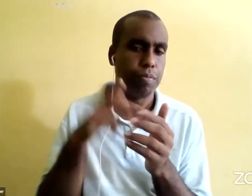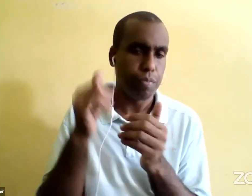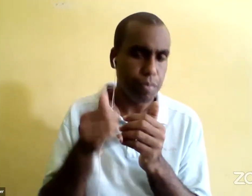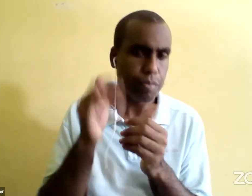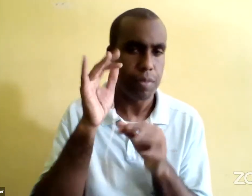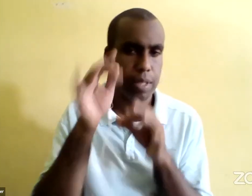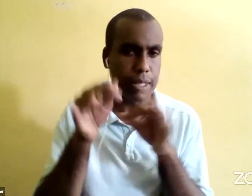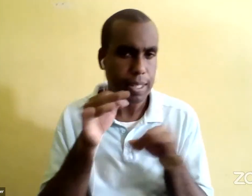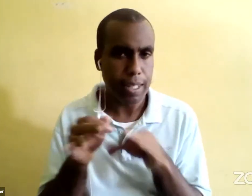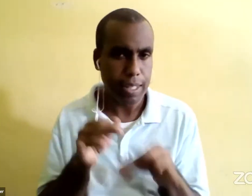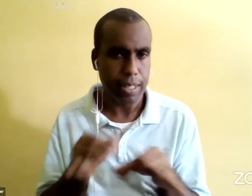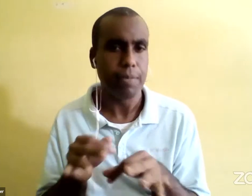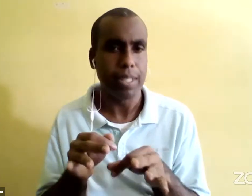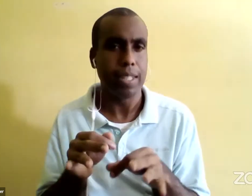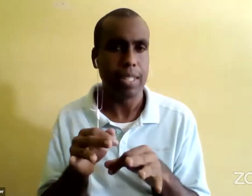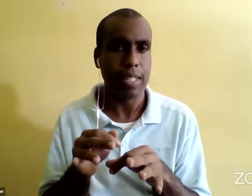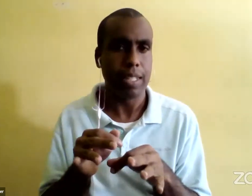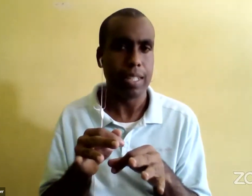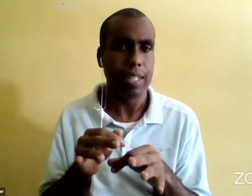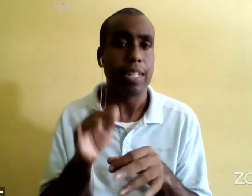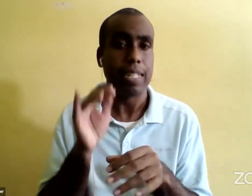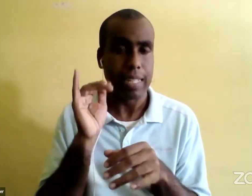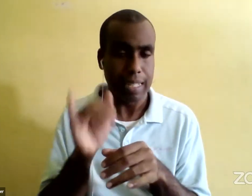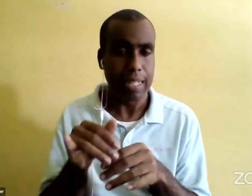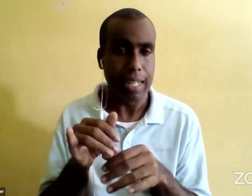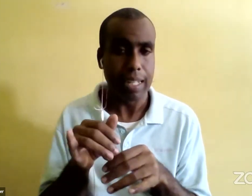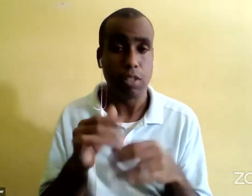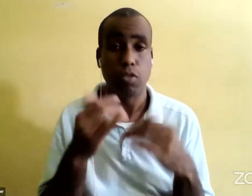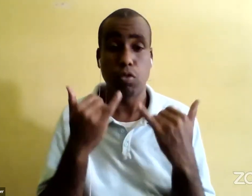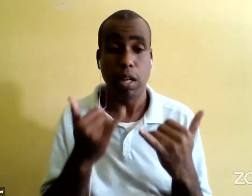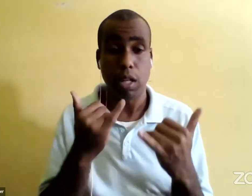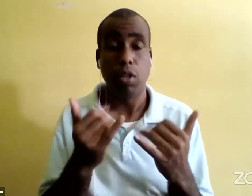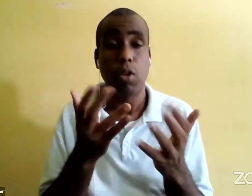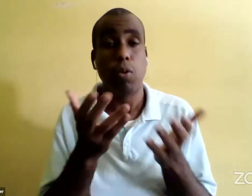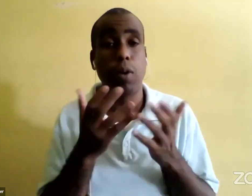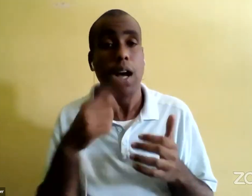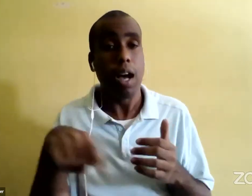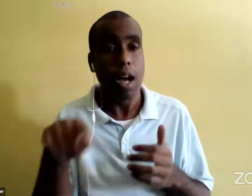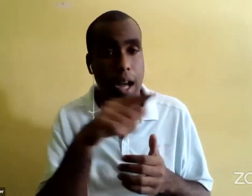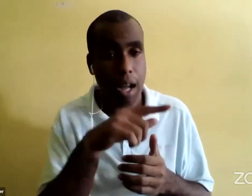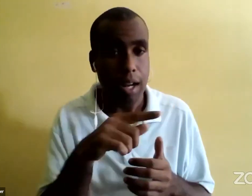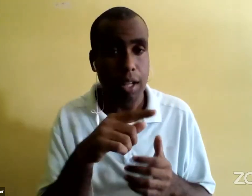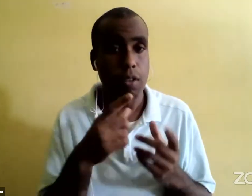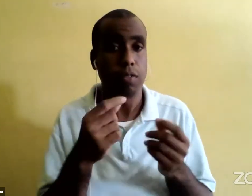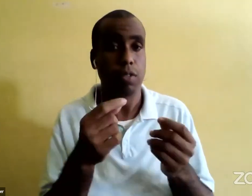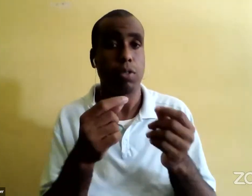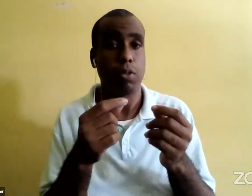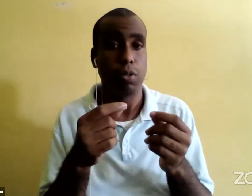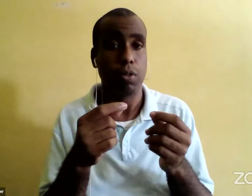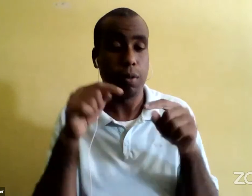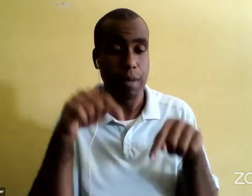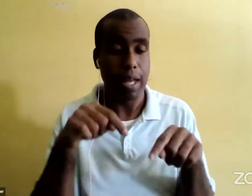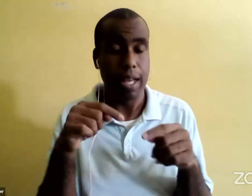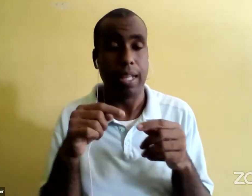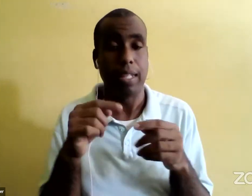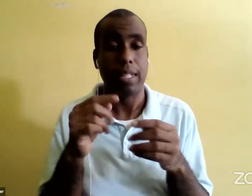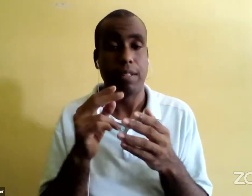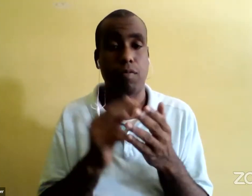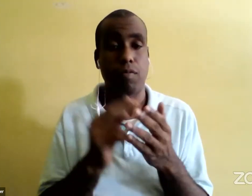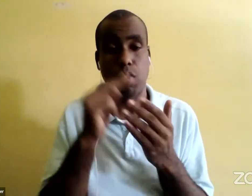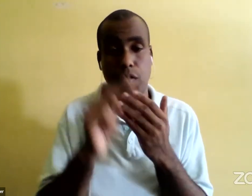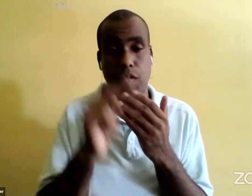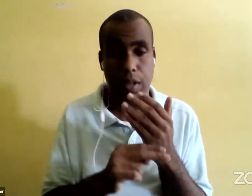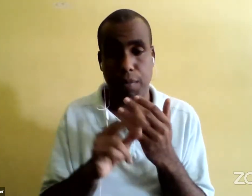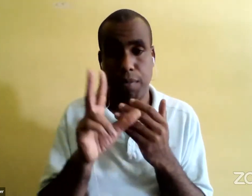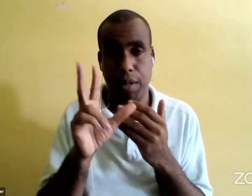our supervisor. So it's right now we want everybody to do that at the latest by the end of November. But notice,